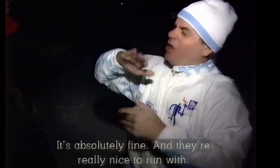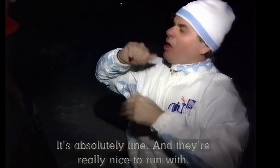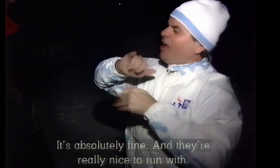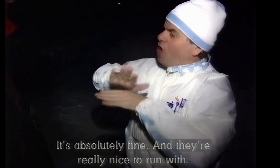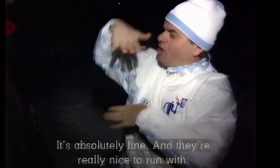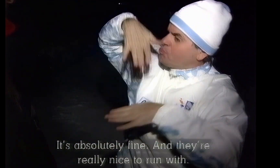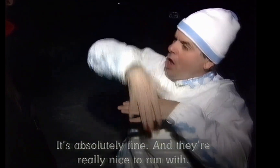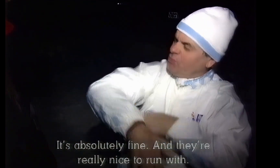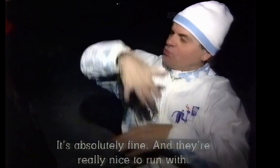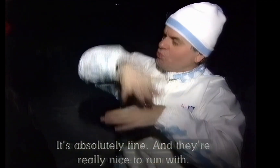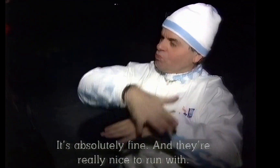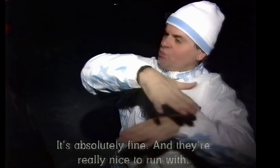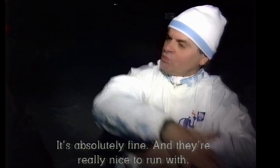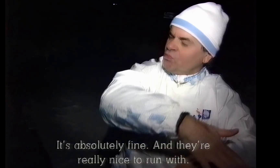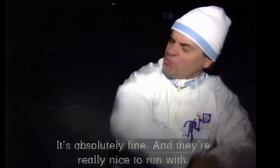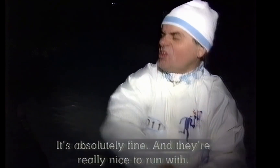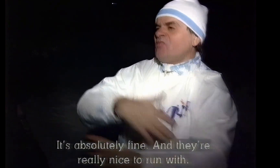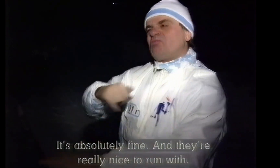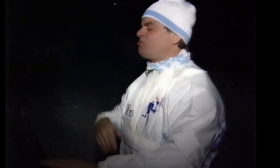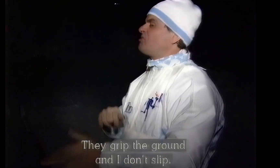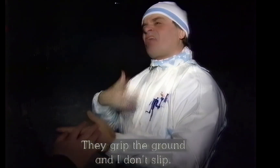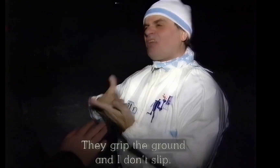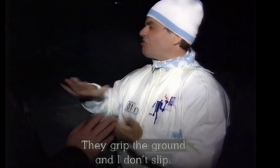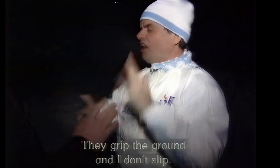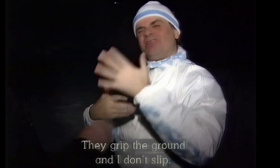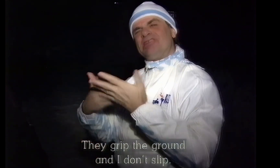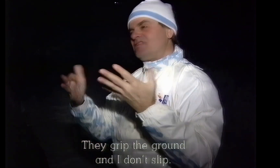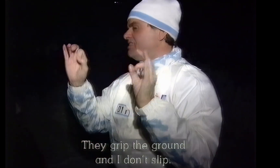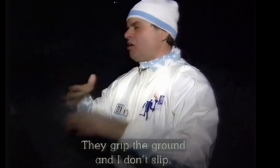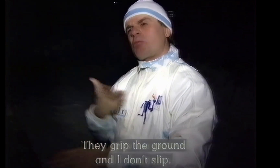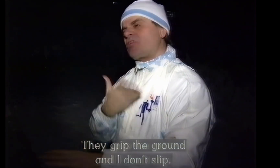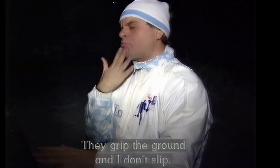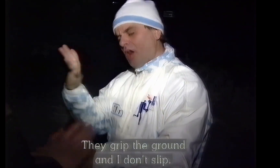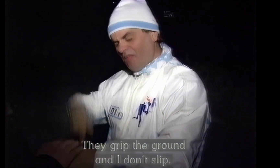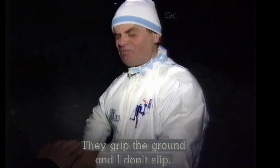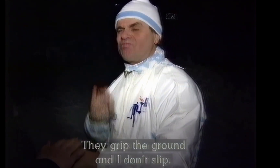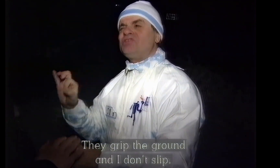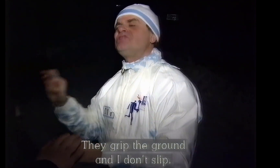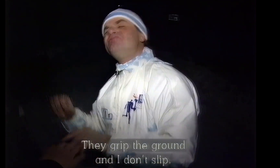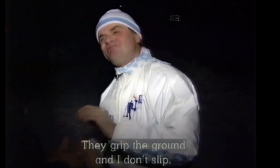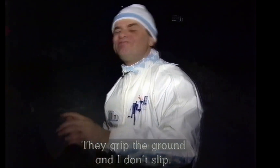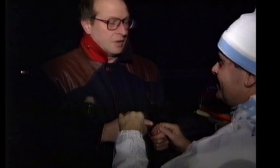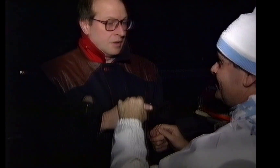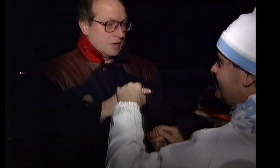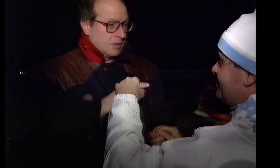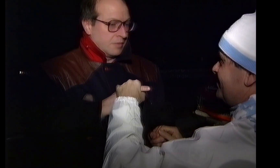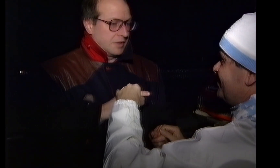really pleasant. They just grip to the ground, and I don't slide or slip anyway. So they're fine, and they're really nice to run with.